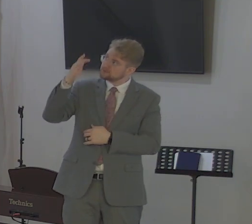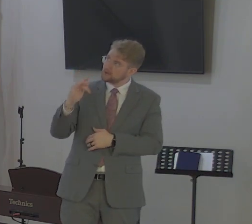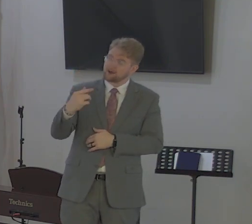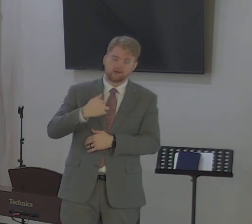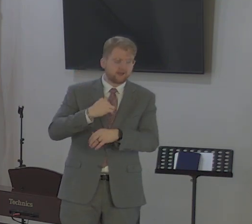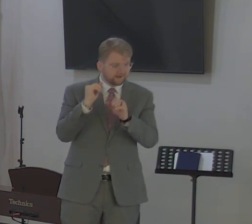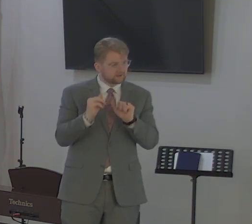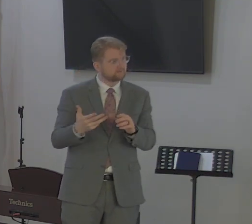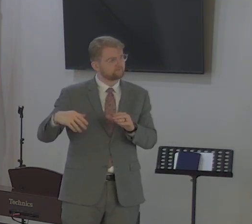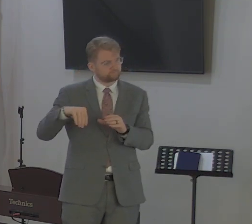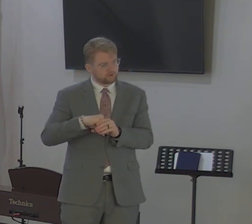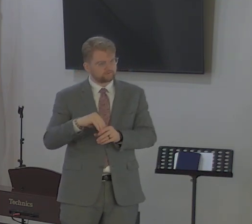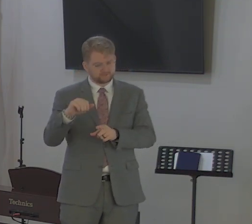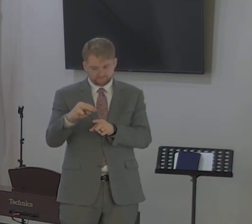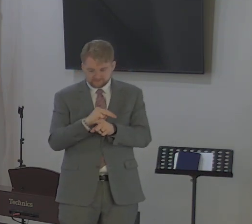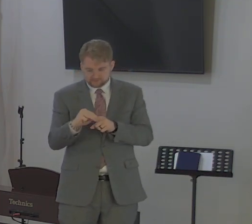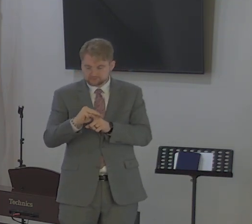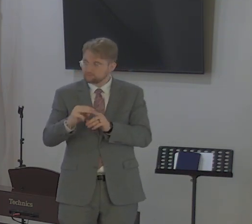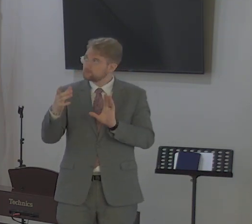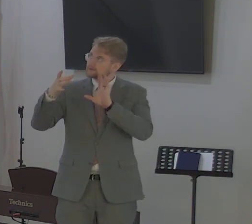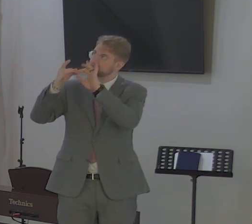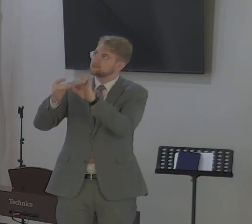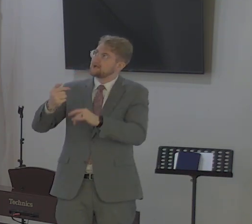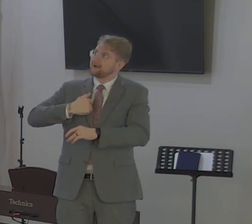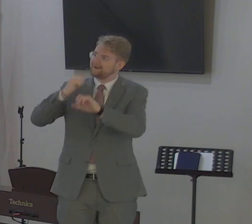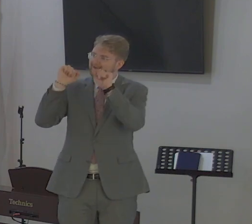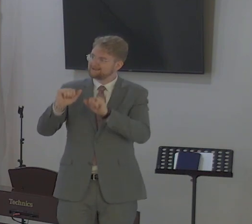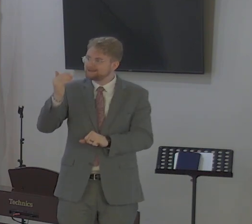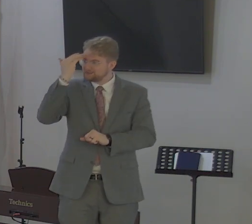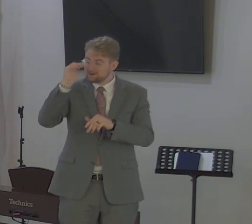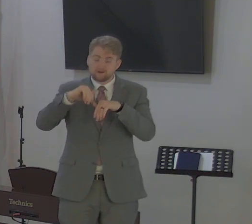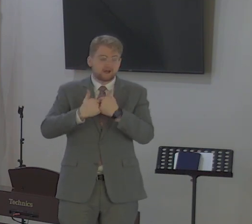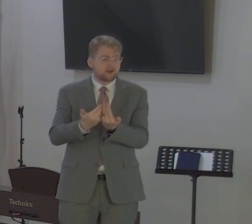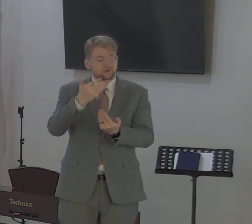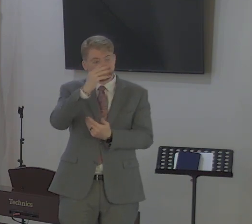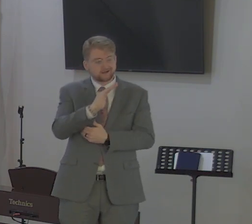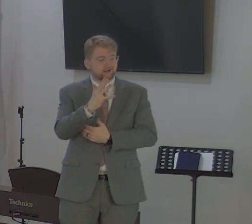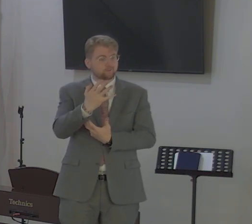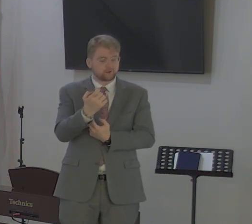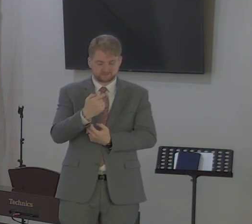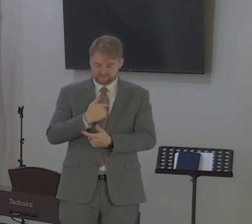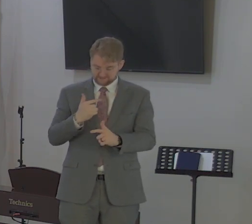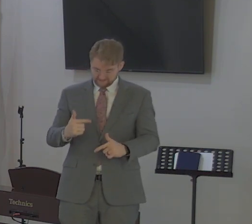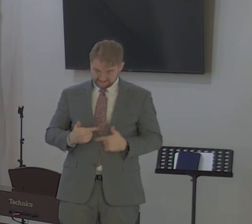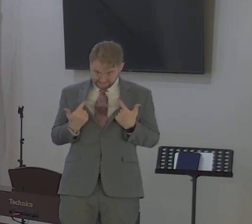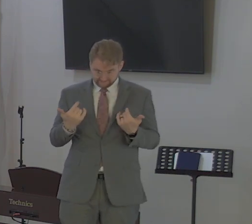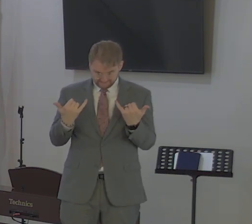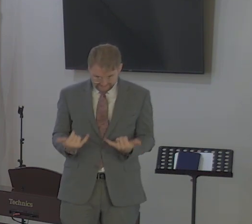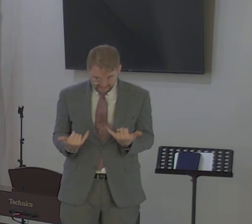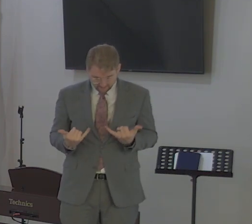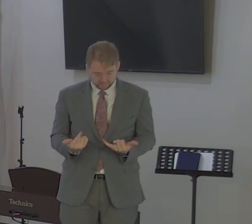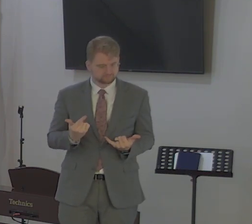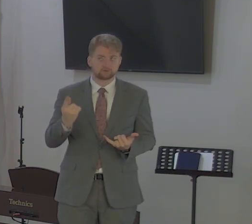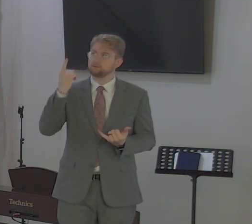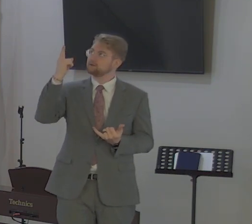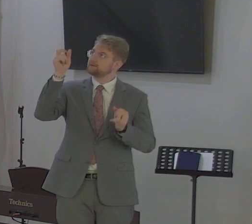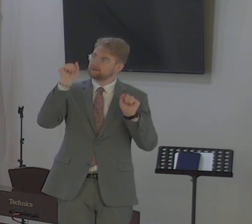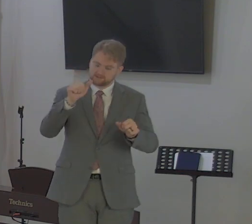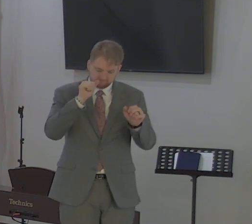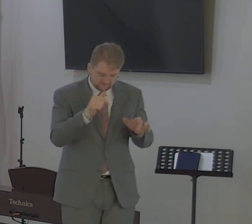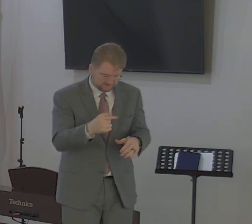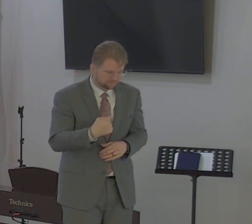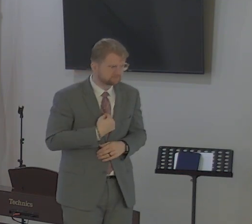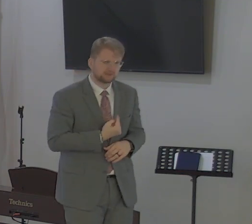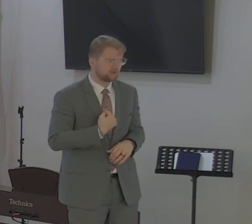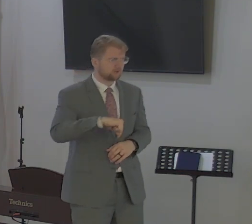reconciliation, how I can know how God wants me to live this life so that he can bless me in this life. We so often look at Christianity like